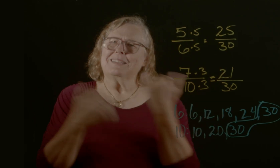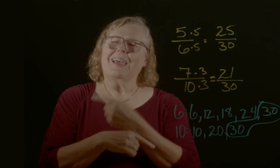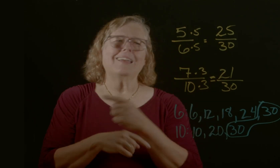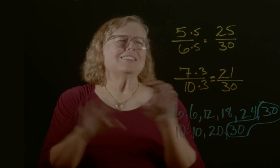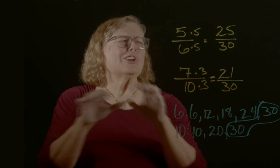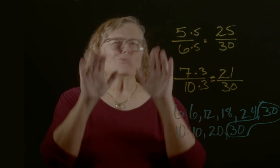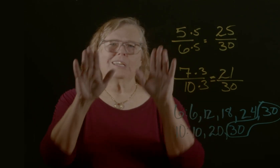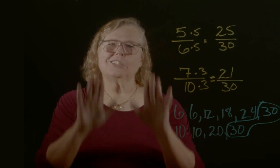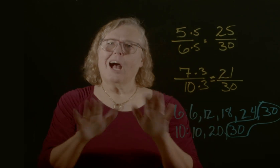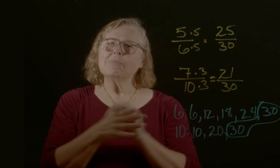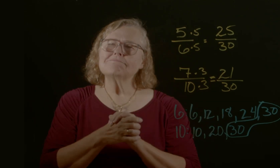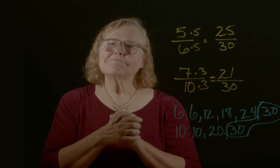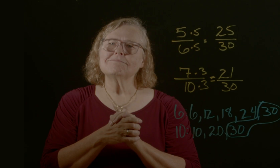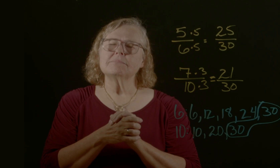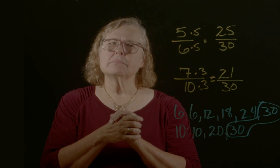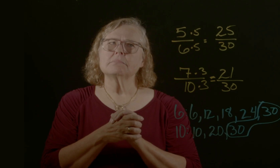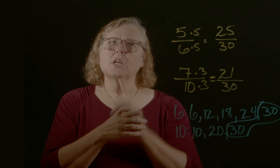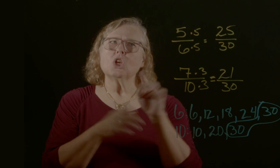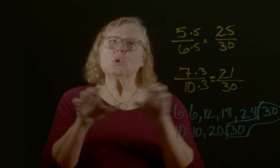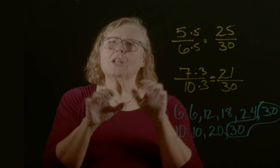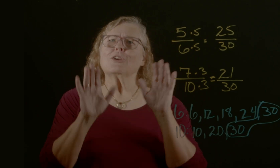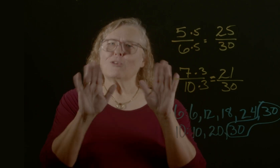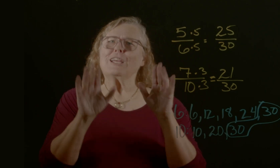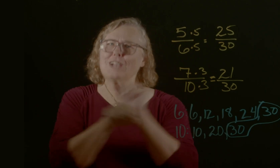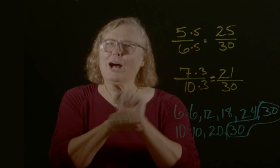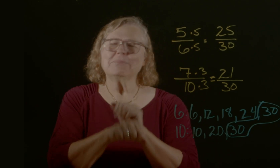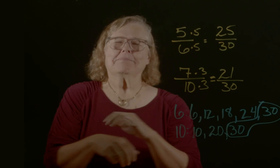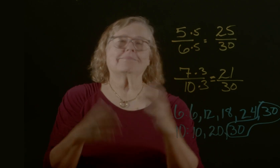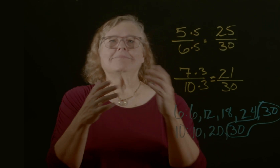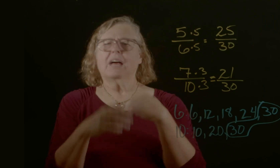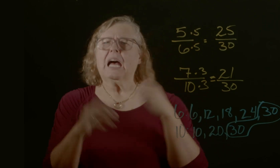hope you did a wonderful job. You did a really good job. I